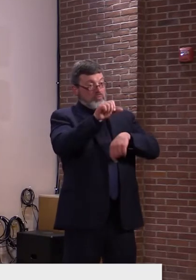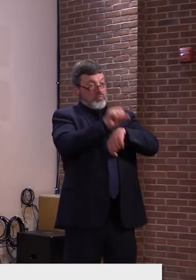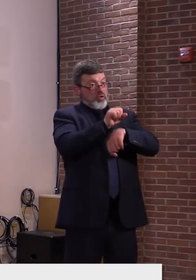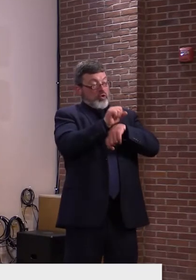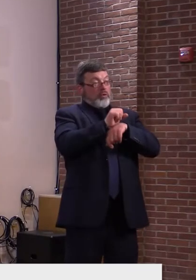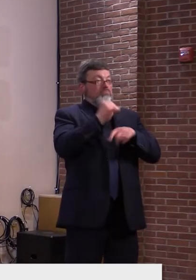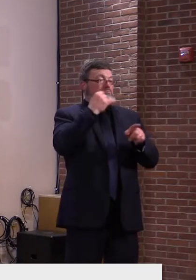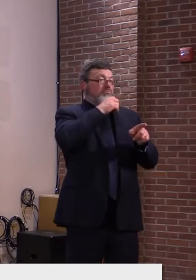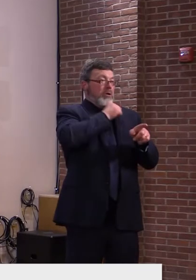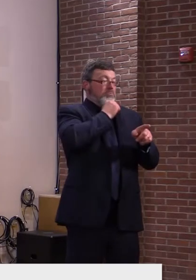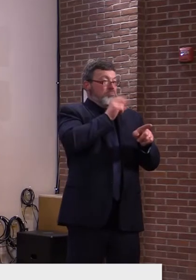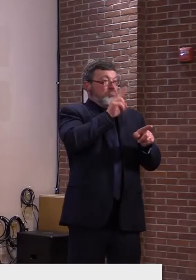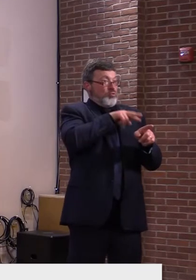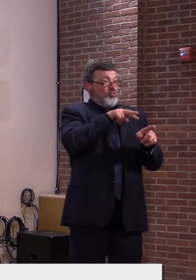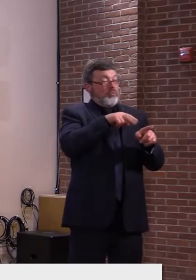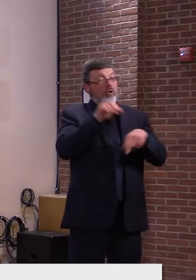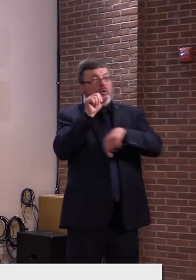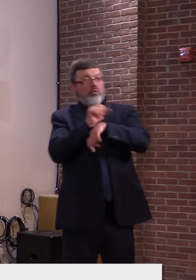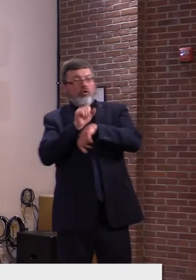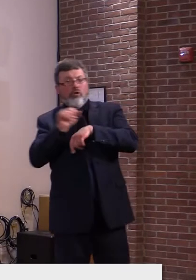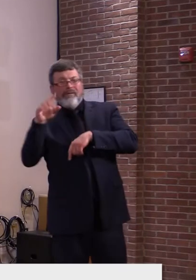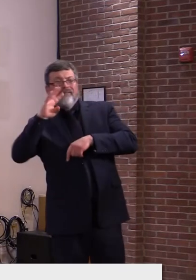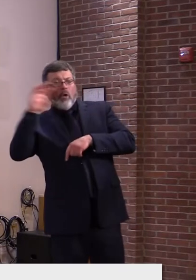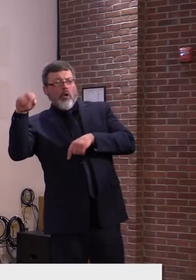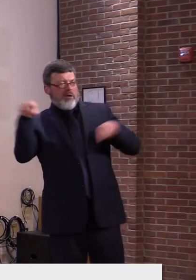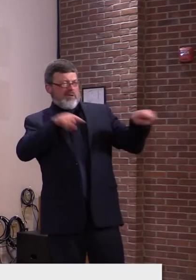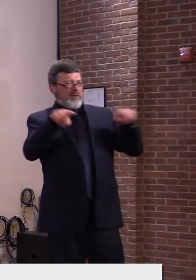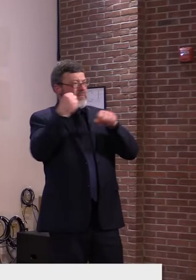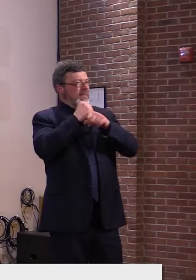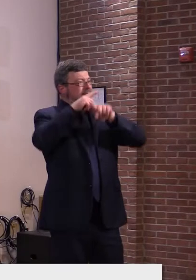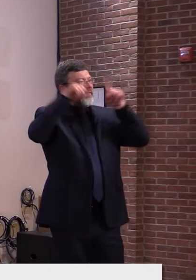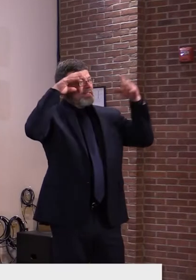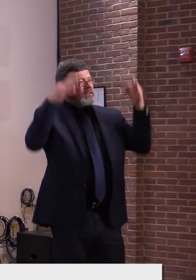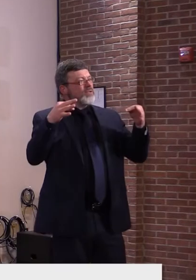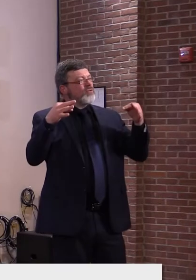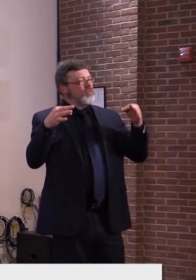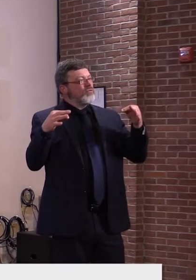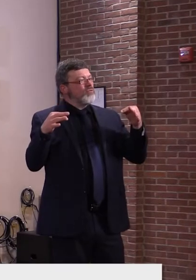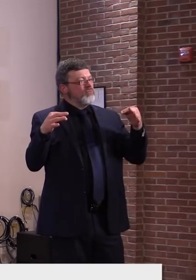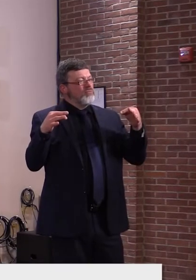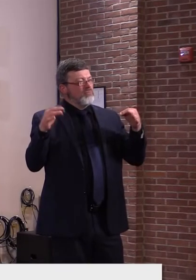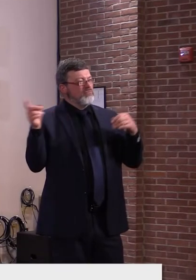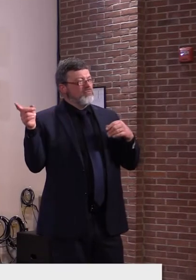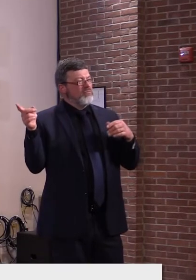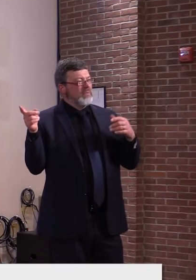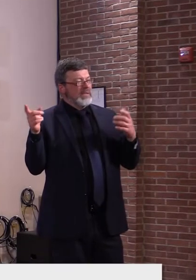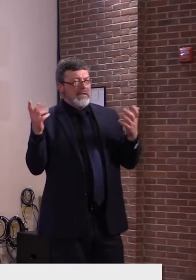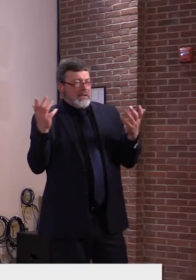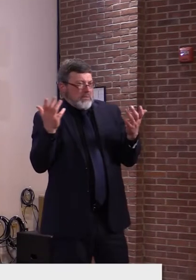David probably knows this better than I do, that Vermont is a bit of an outlier on this issue.